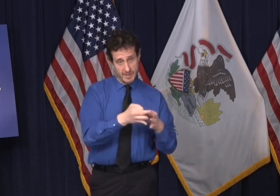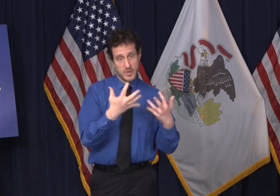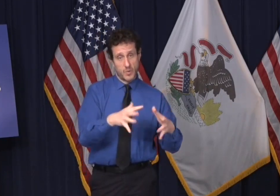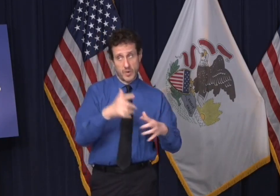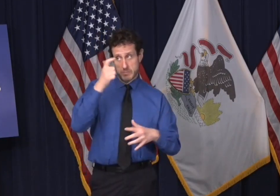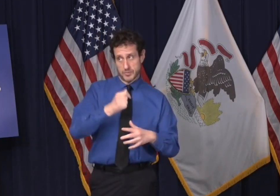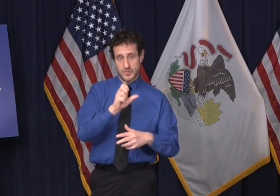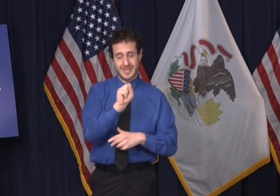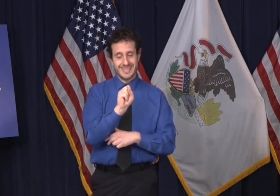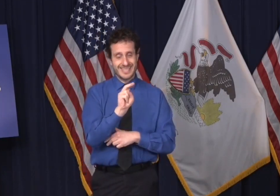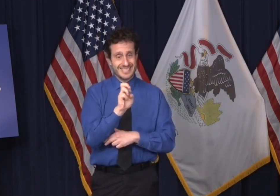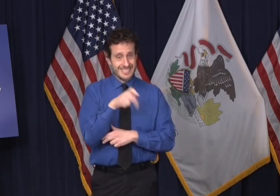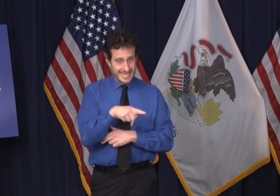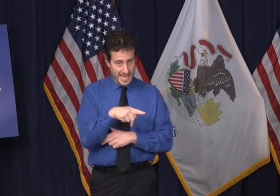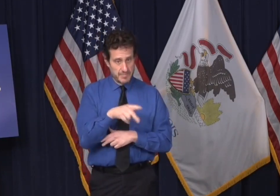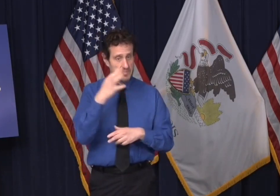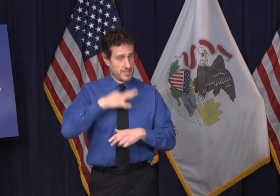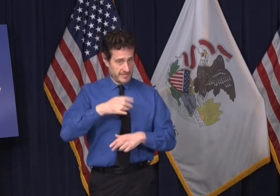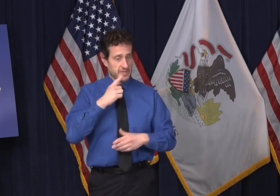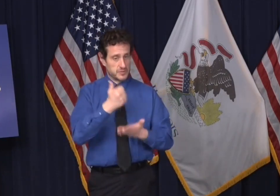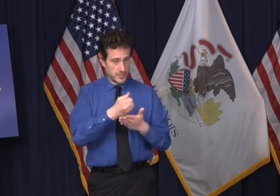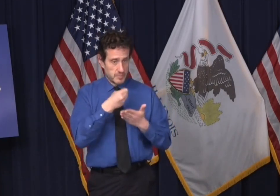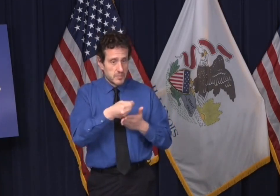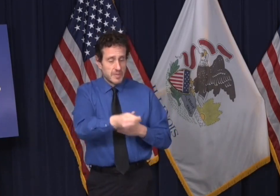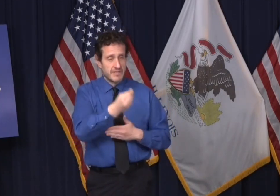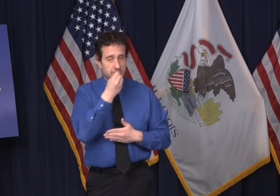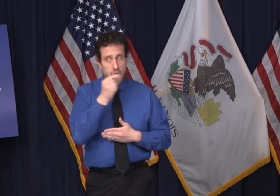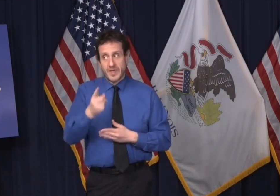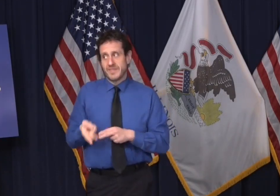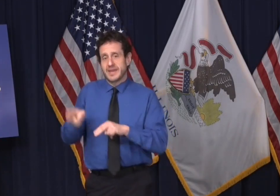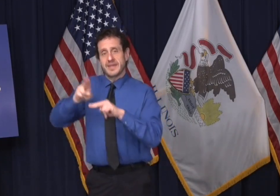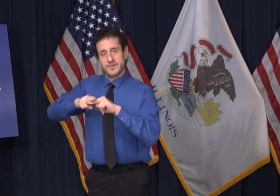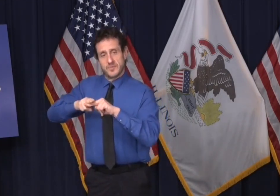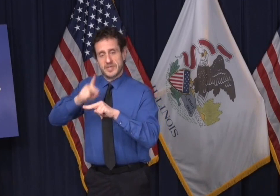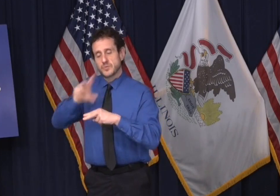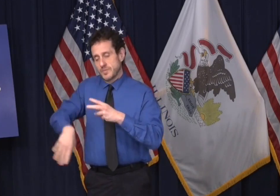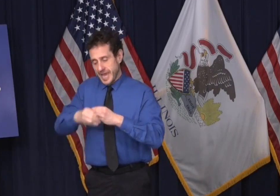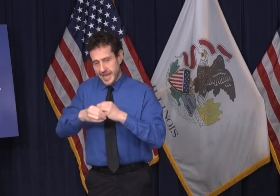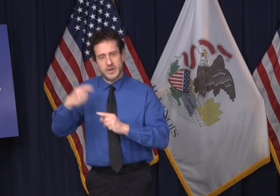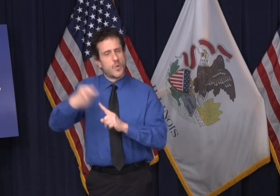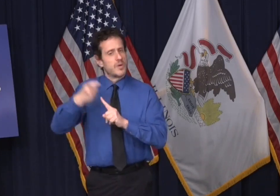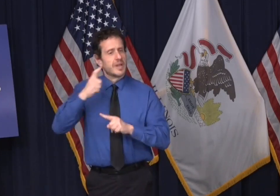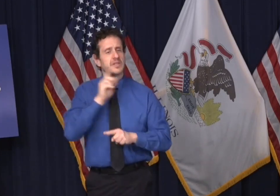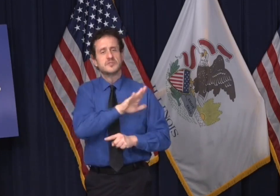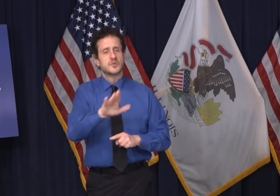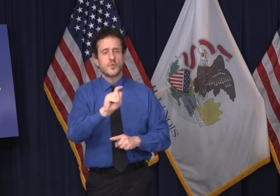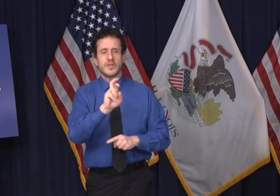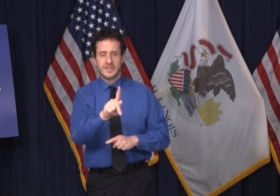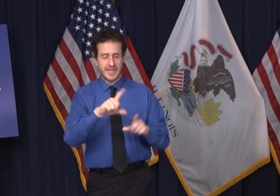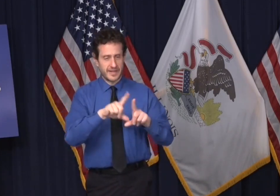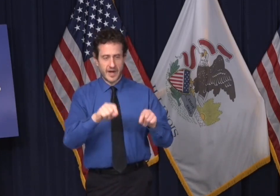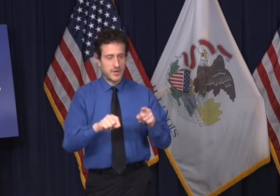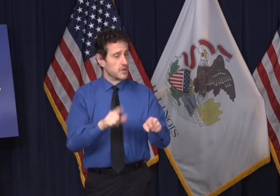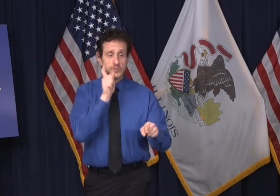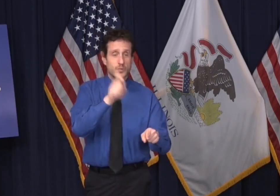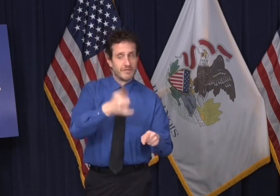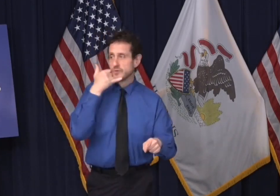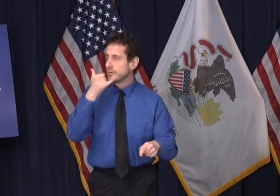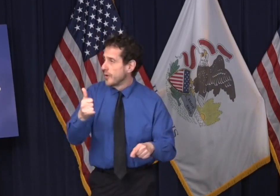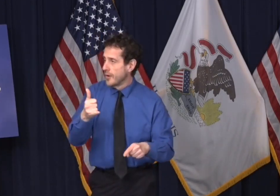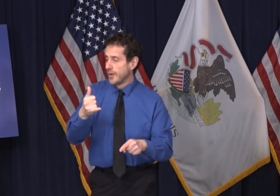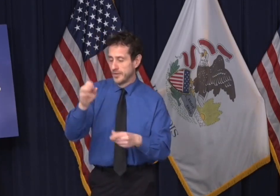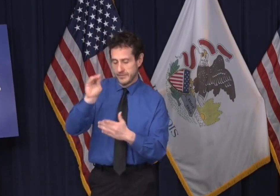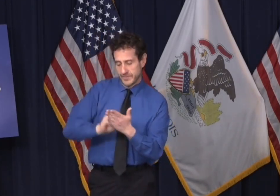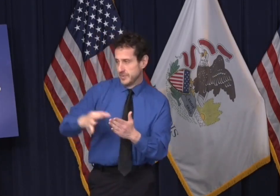increased assistance will be automatically added to Family Link cards. There's no need for you to call or visit